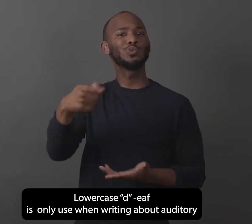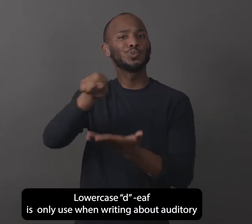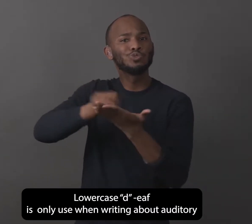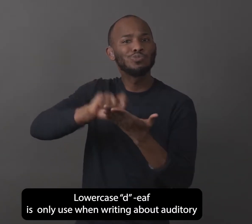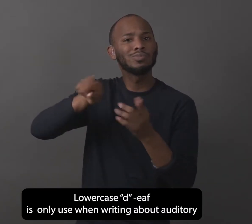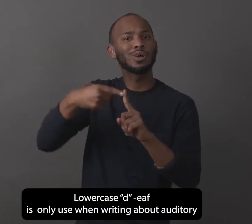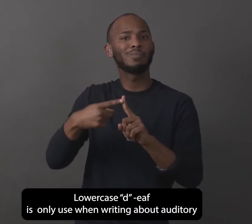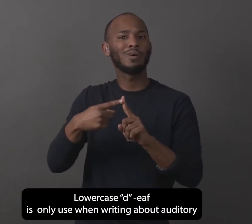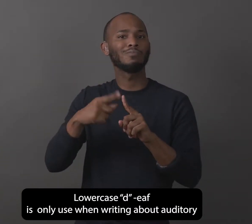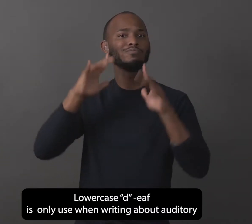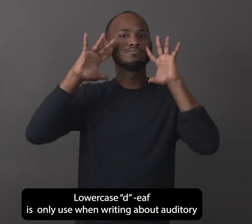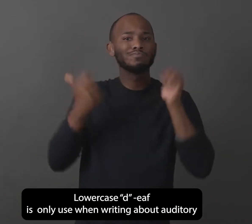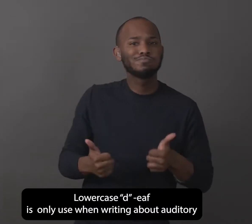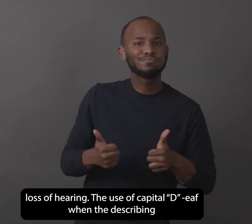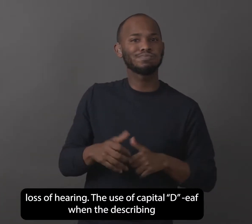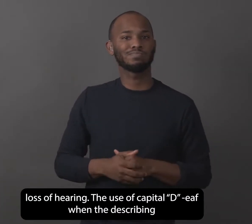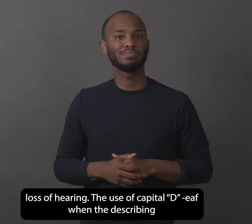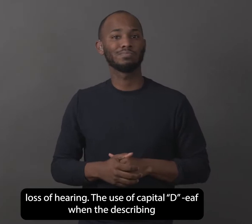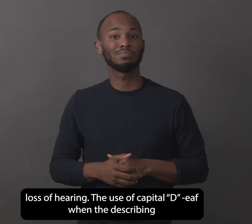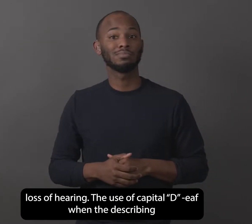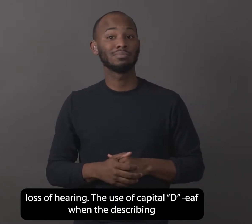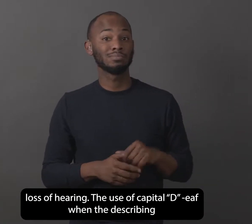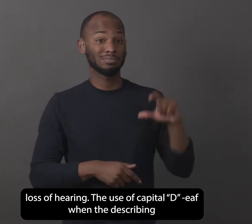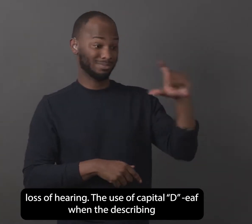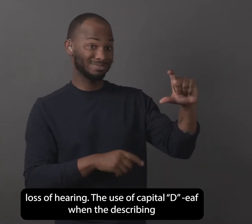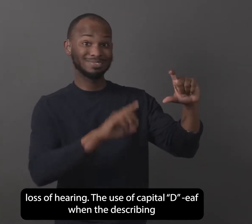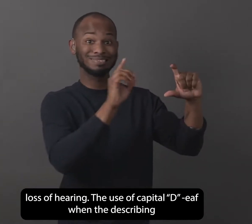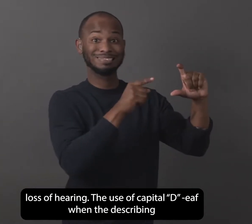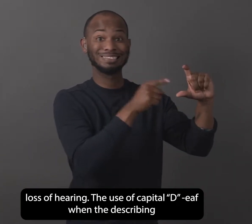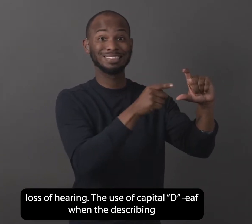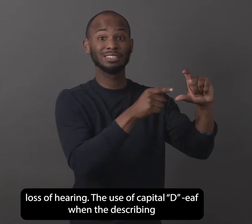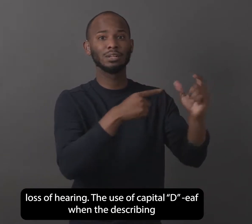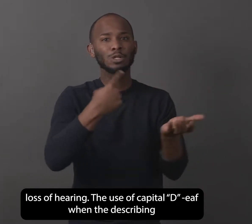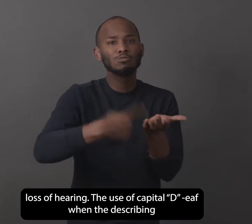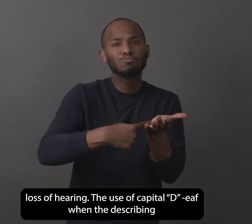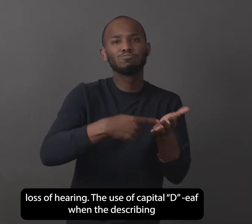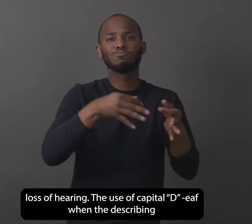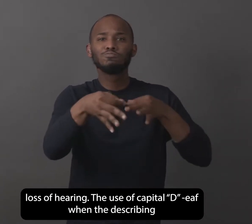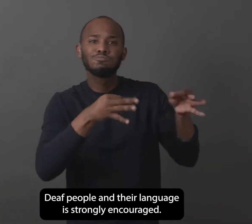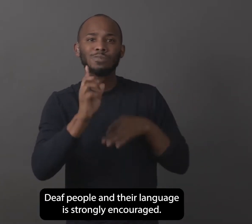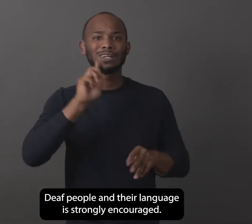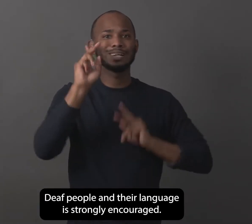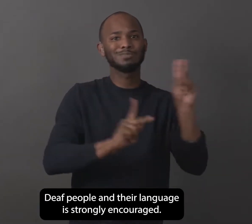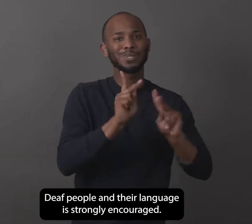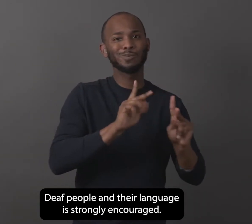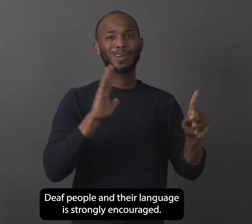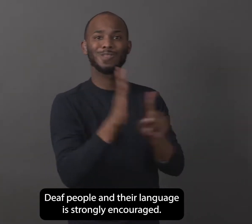only when writing about auditory loss of hearing. The use of capital D when describing deaf people and their language